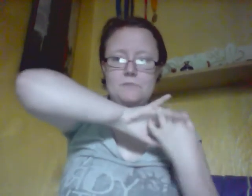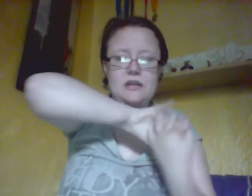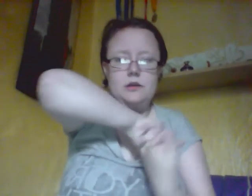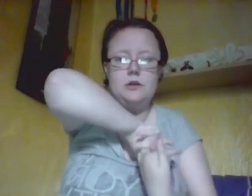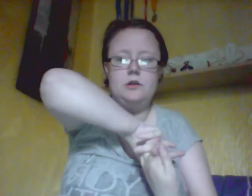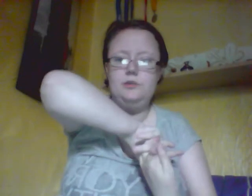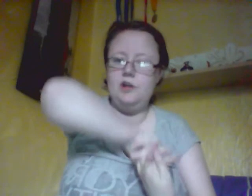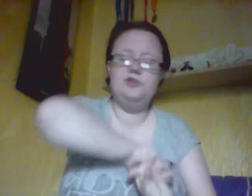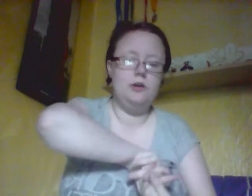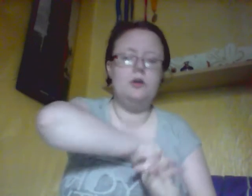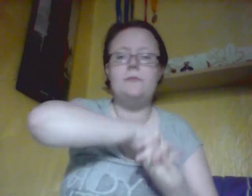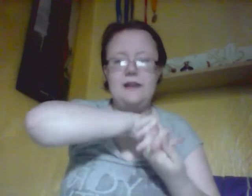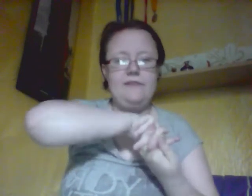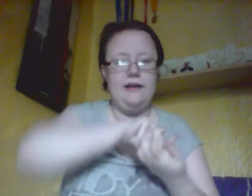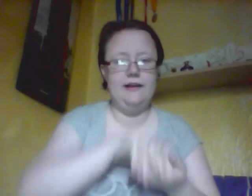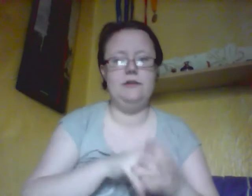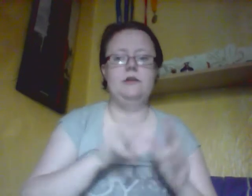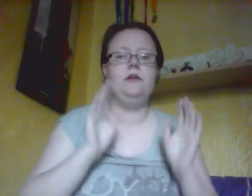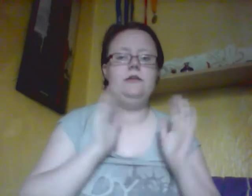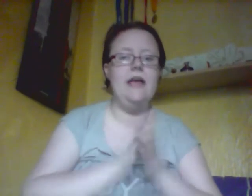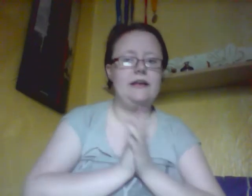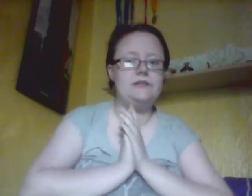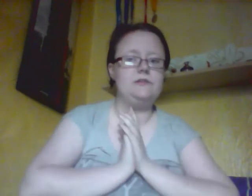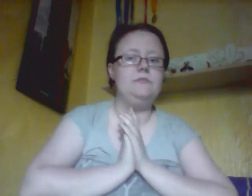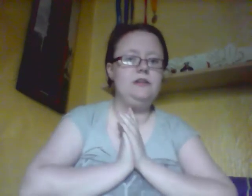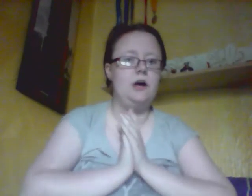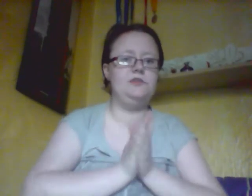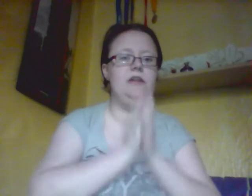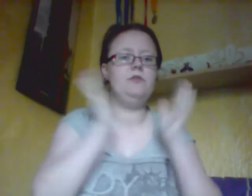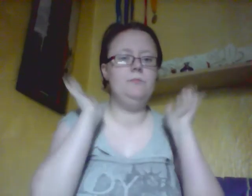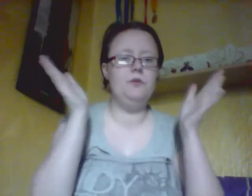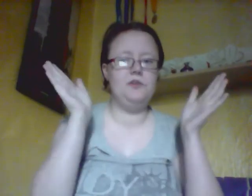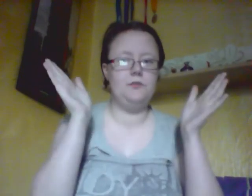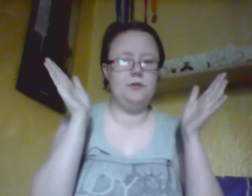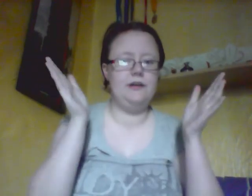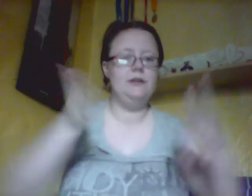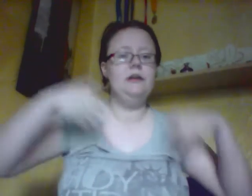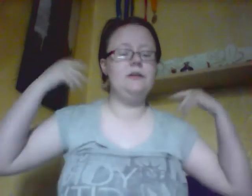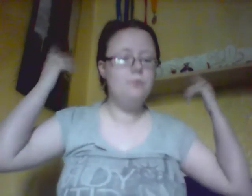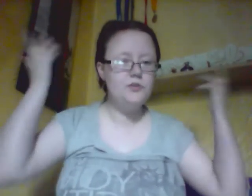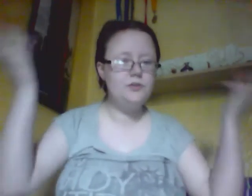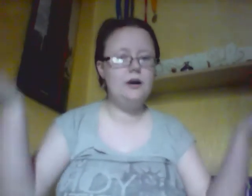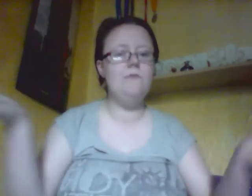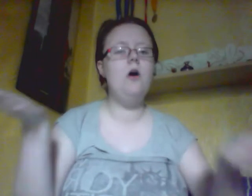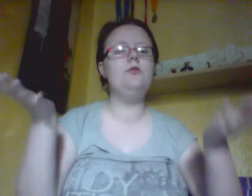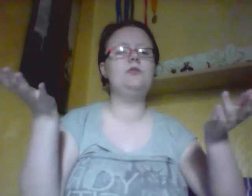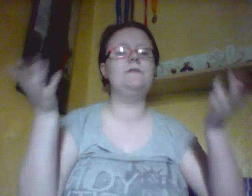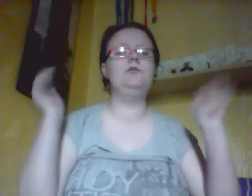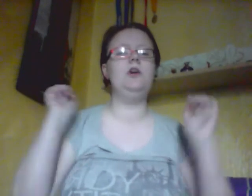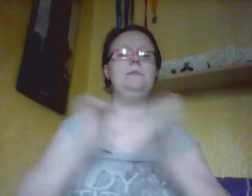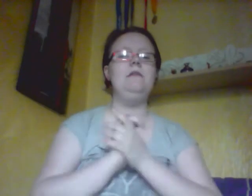P. Does Sherlock play violin? Yes, he does. He even composes on it. He composed a waltz for John and Mary's